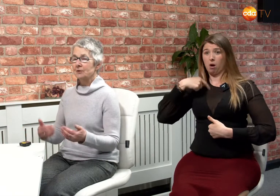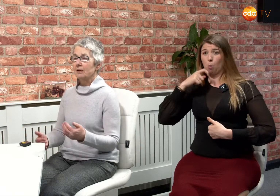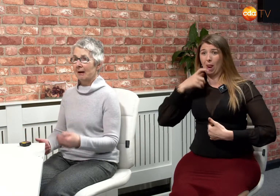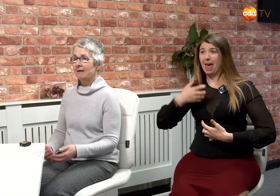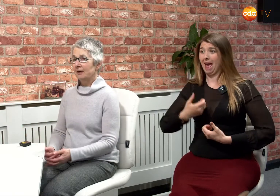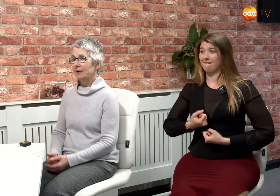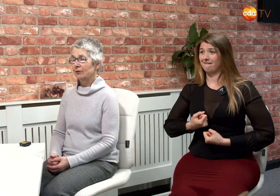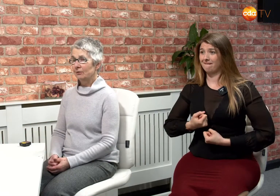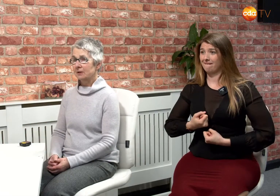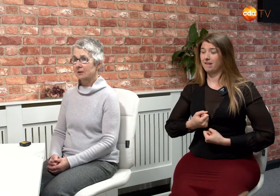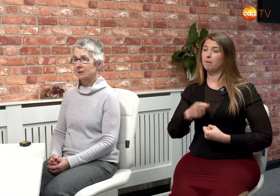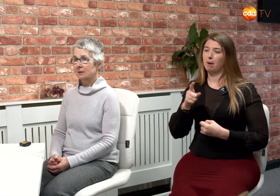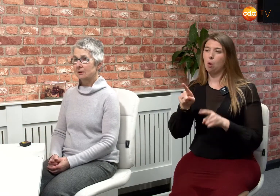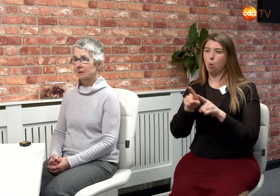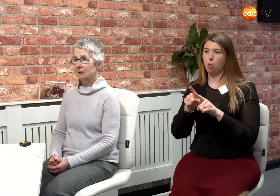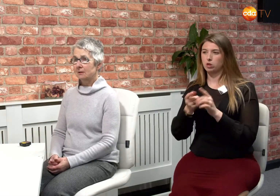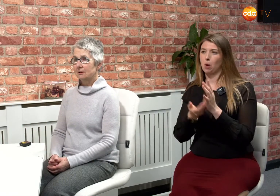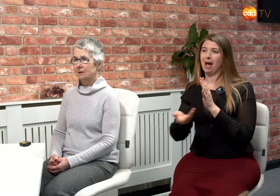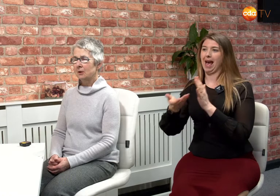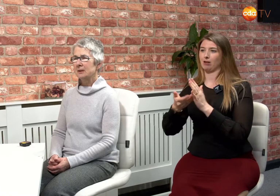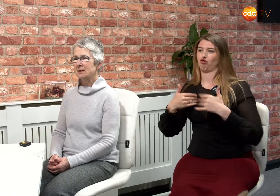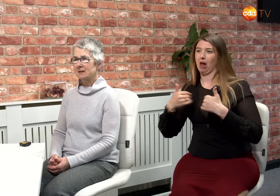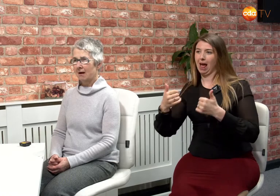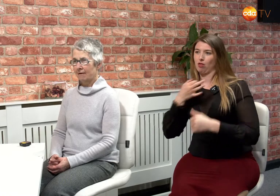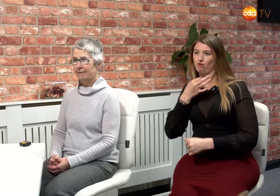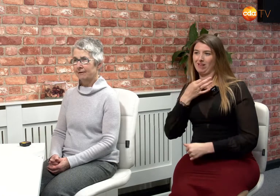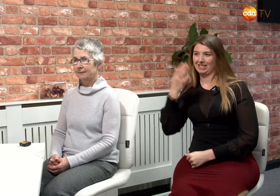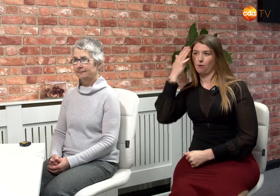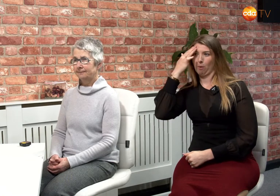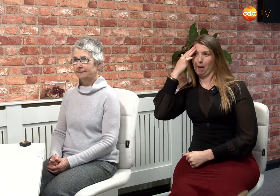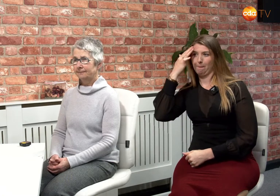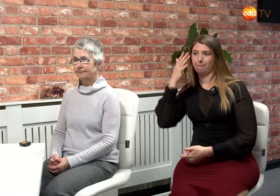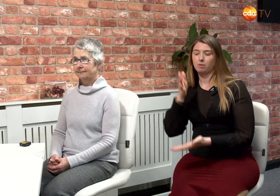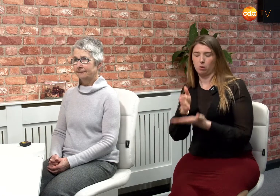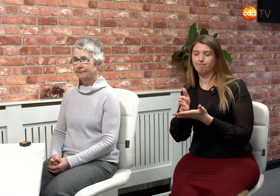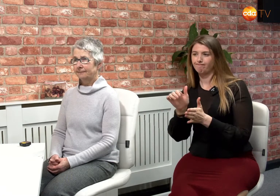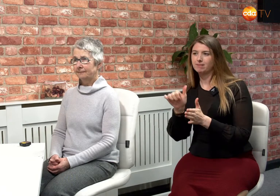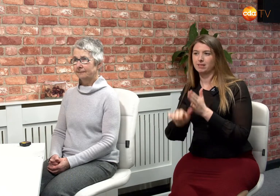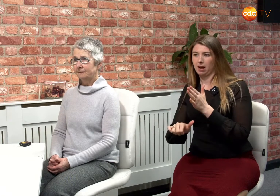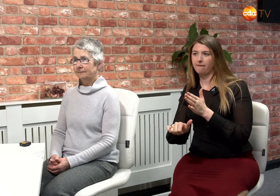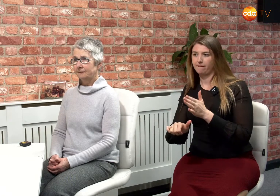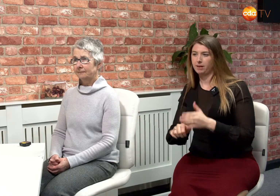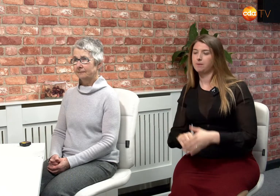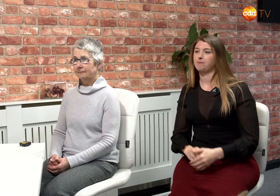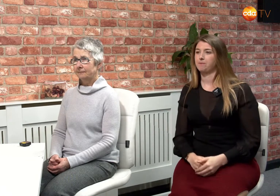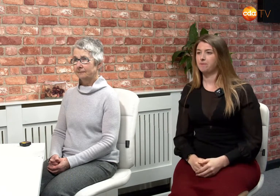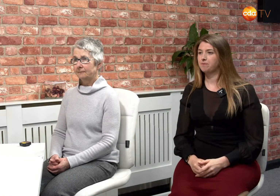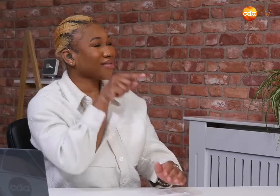and they also have health risks. So it's tough.